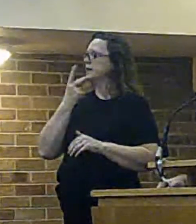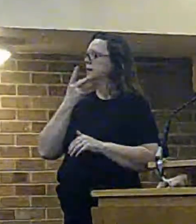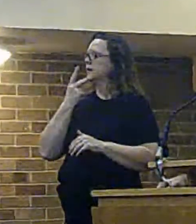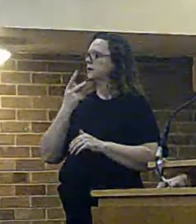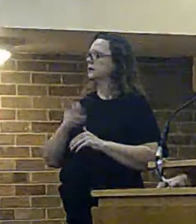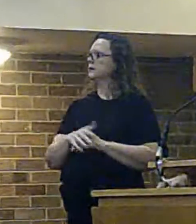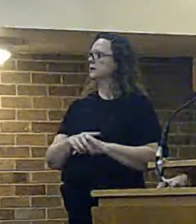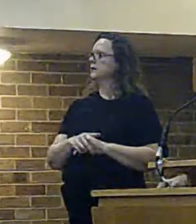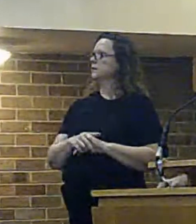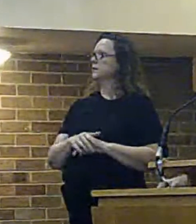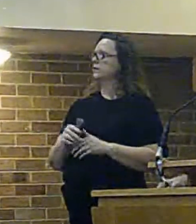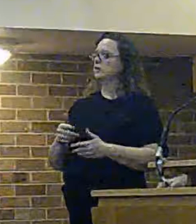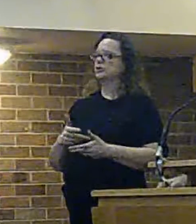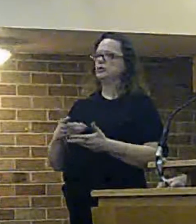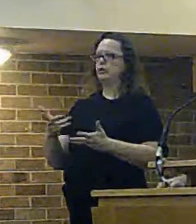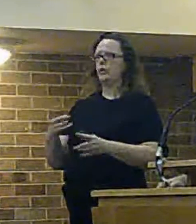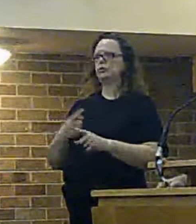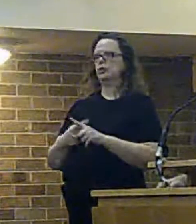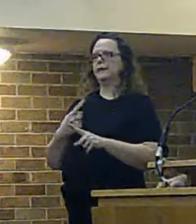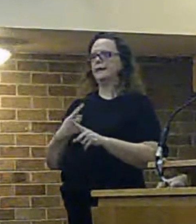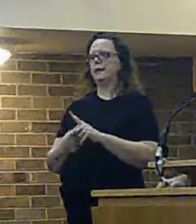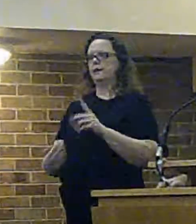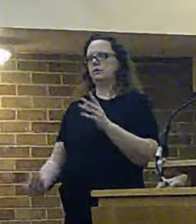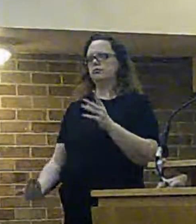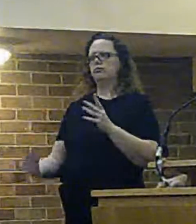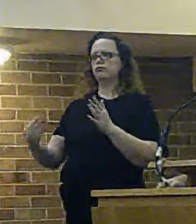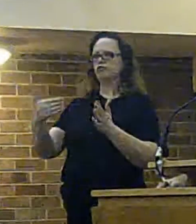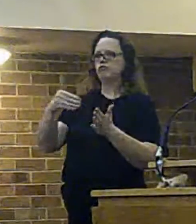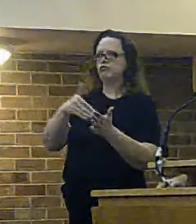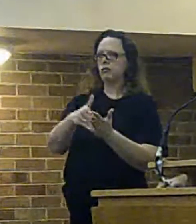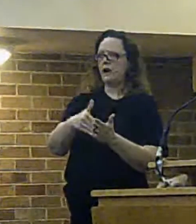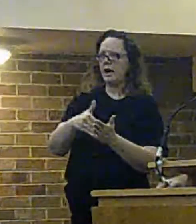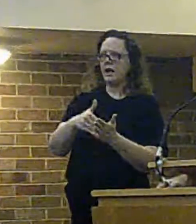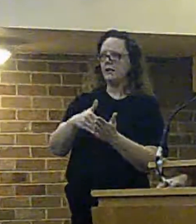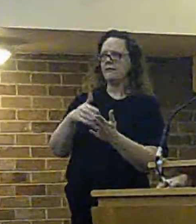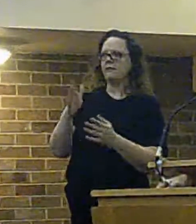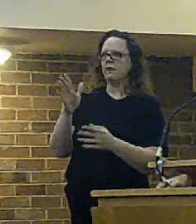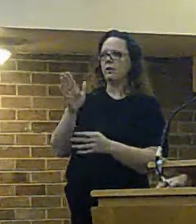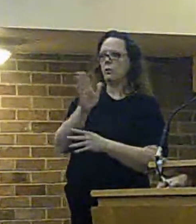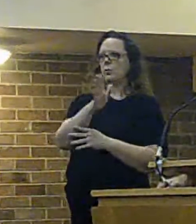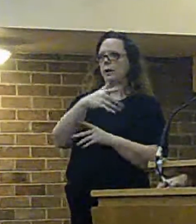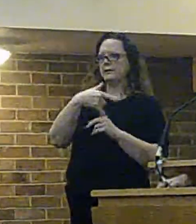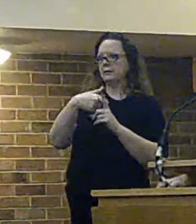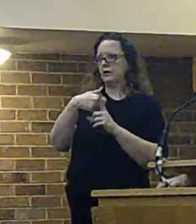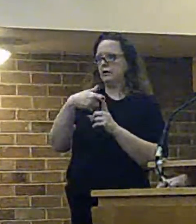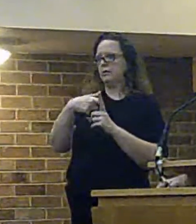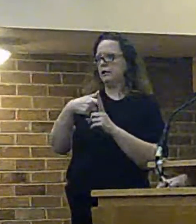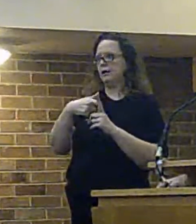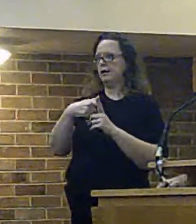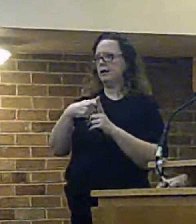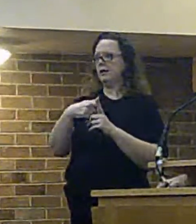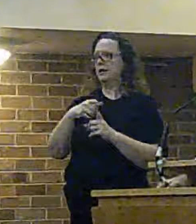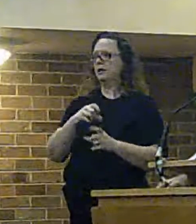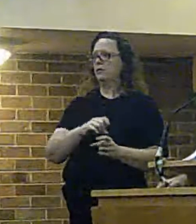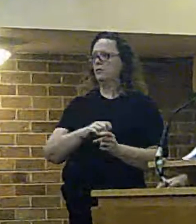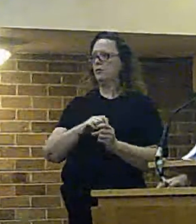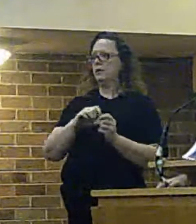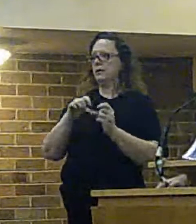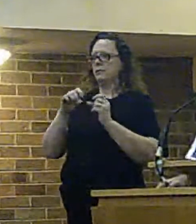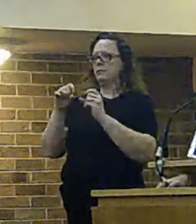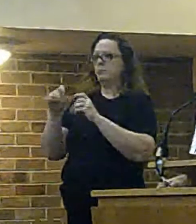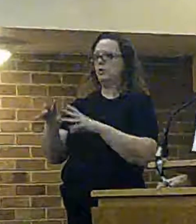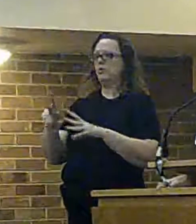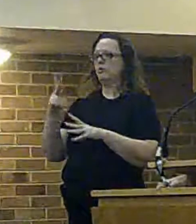you the self-evident, we're going to be quicker to get to West Kirby if we move to we move a mile,